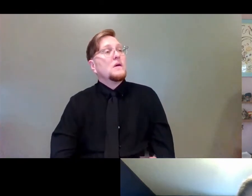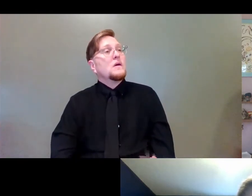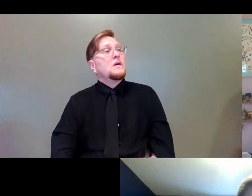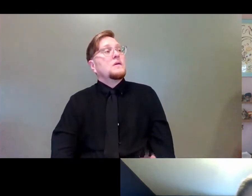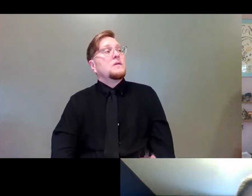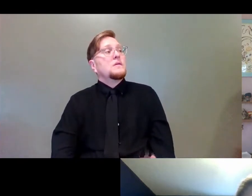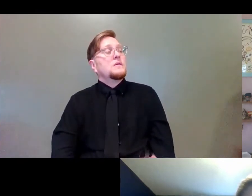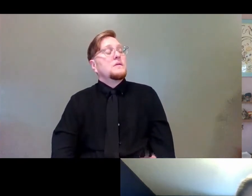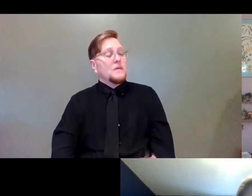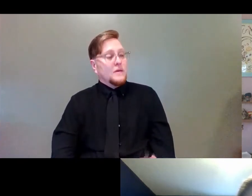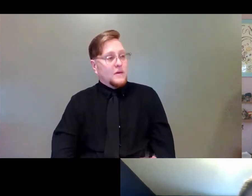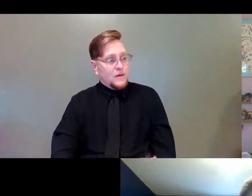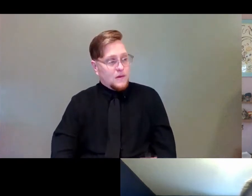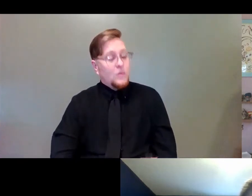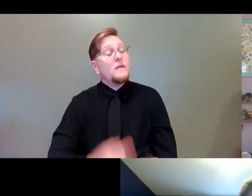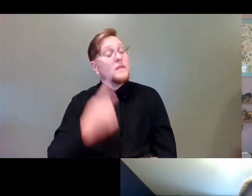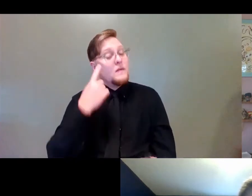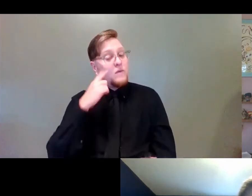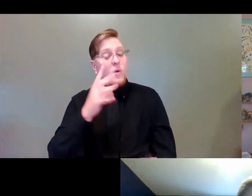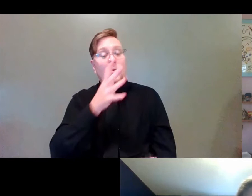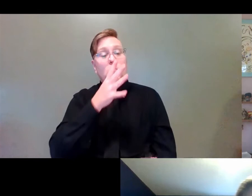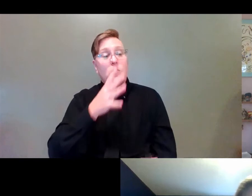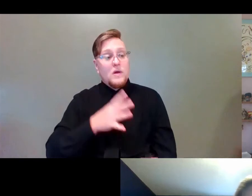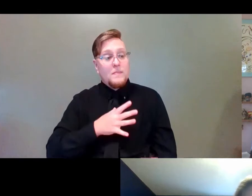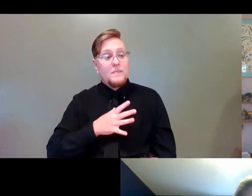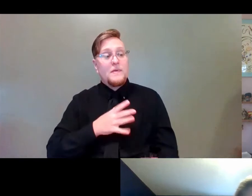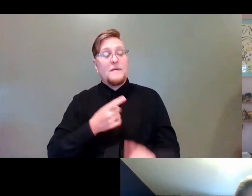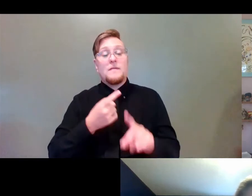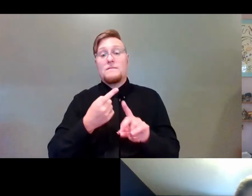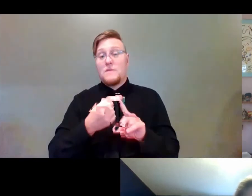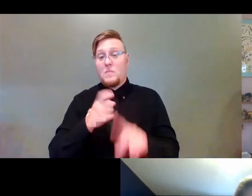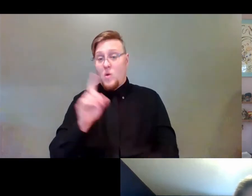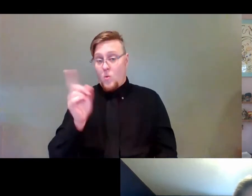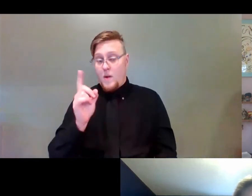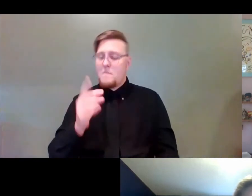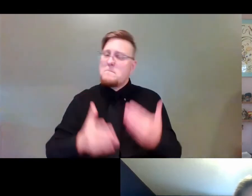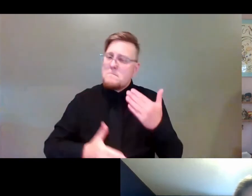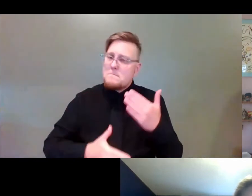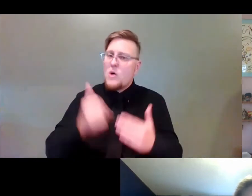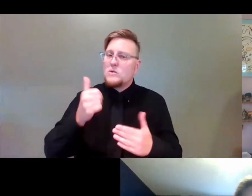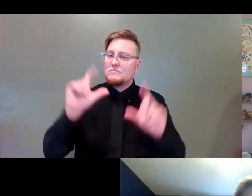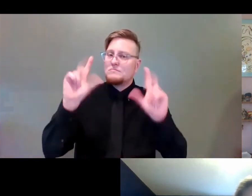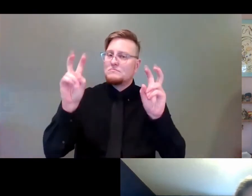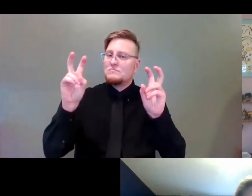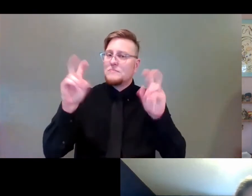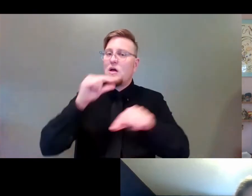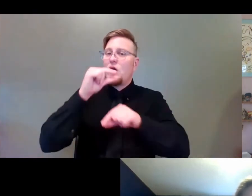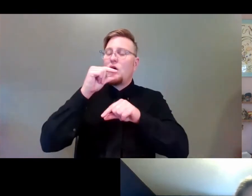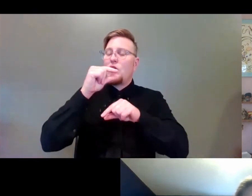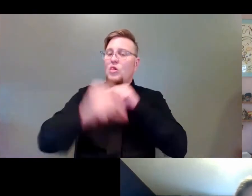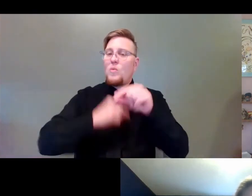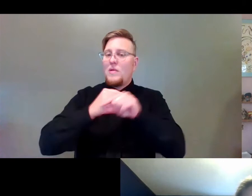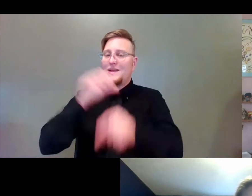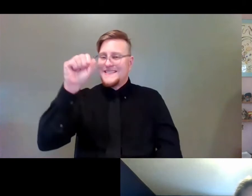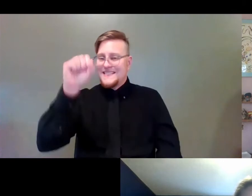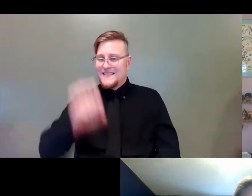it's mainly for women from what we call the Global South. So we have mostly women from Africa, Asia, Latin America. We don't have anyone